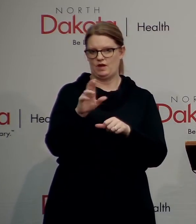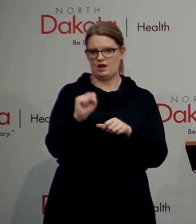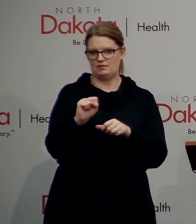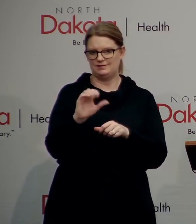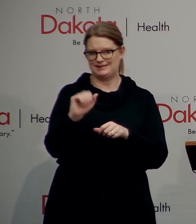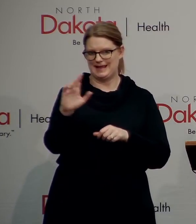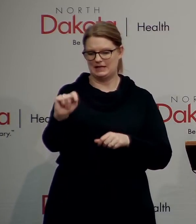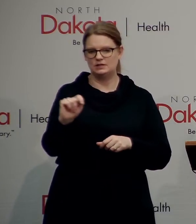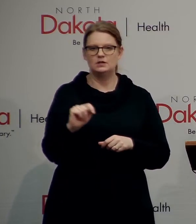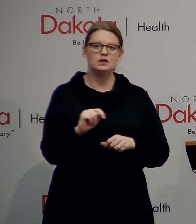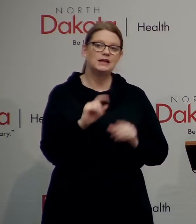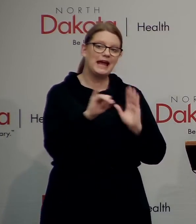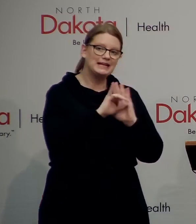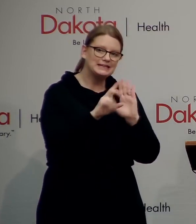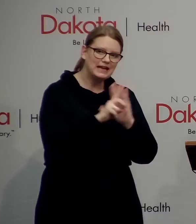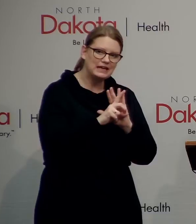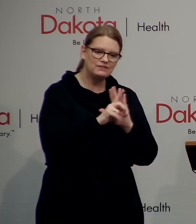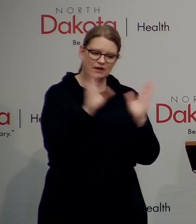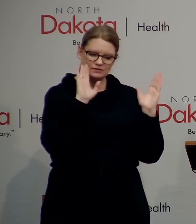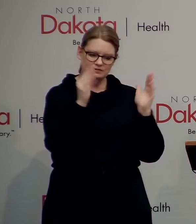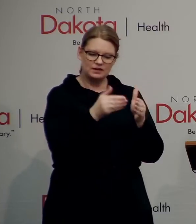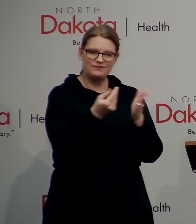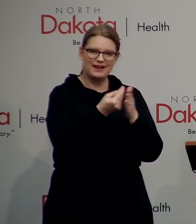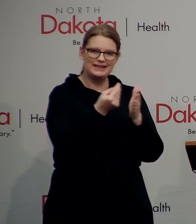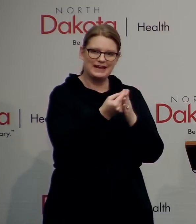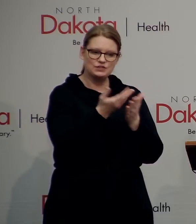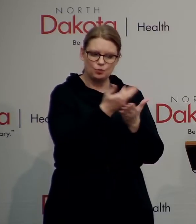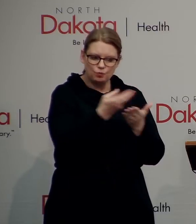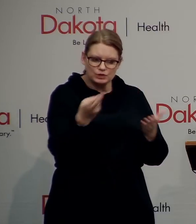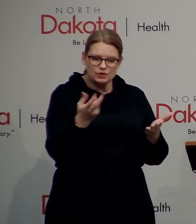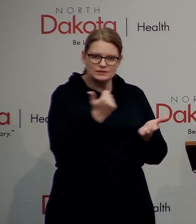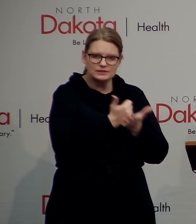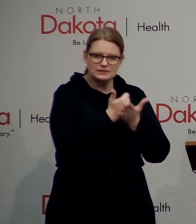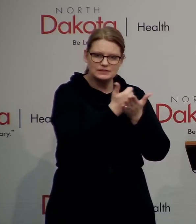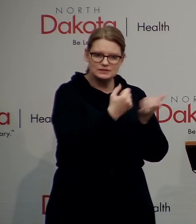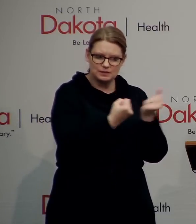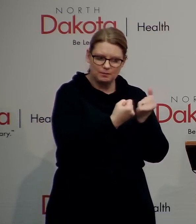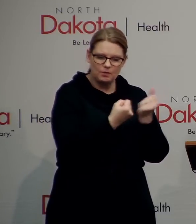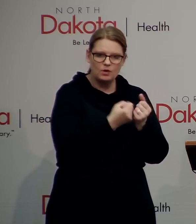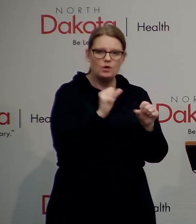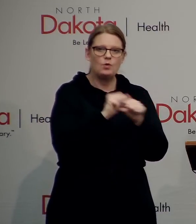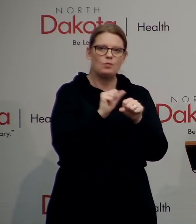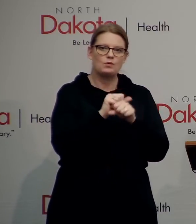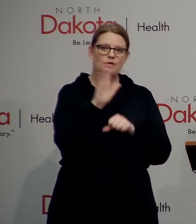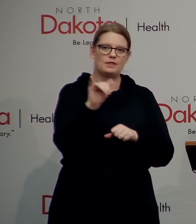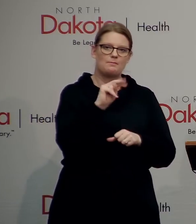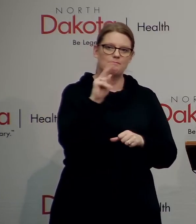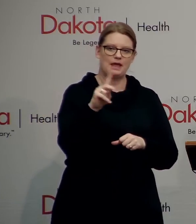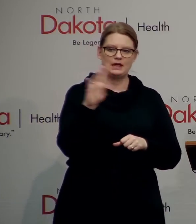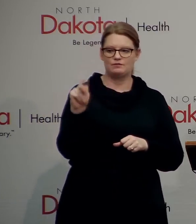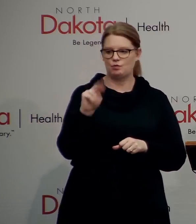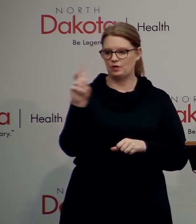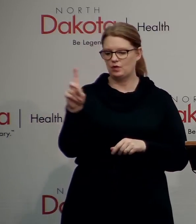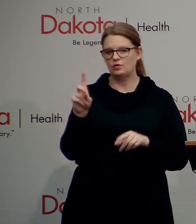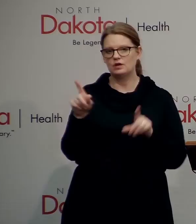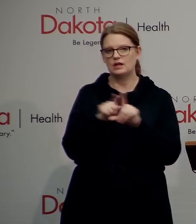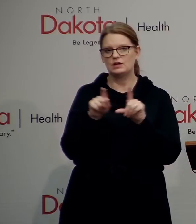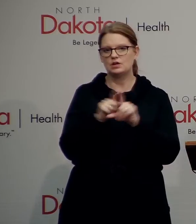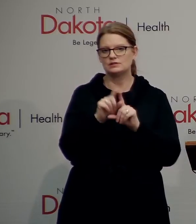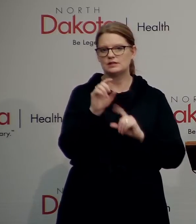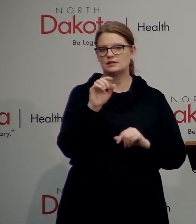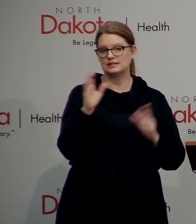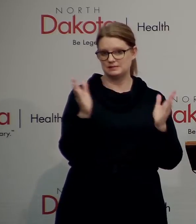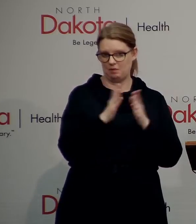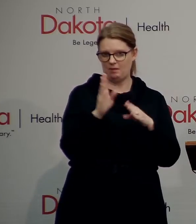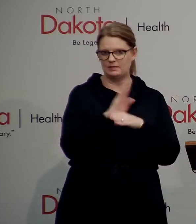are identifying and redirecting financial resources to support you, including working with the Bank of North Dakota and the Small Business Administration